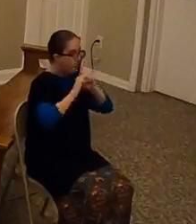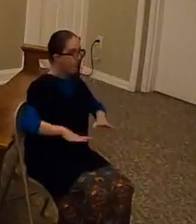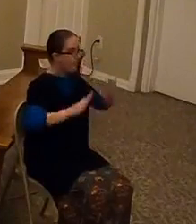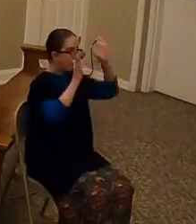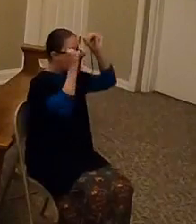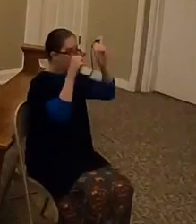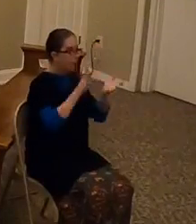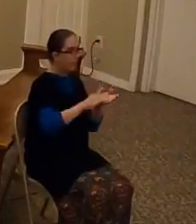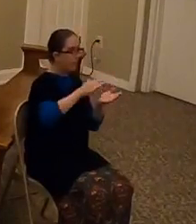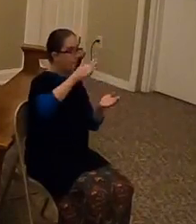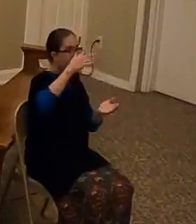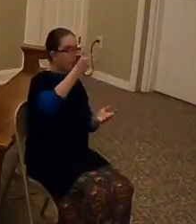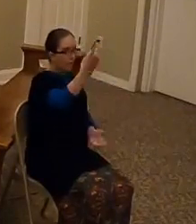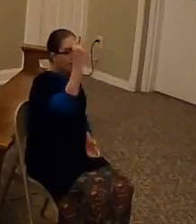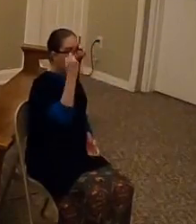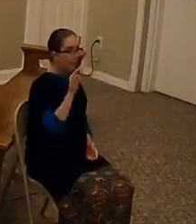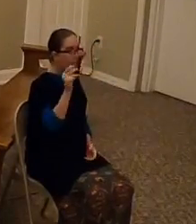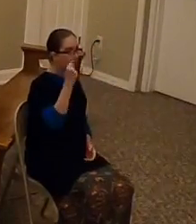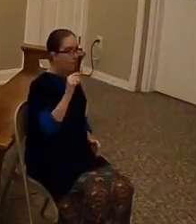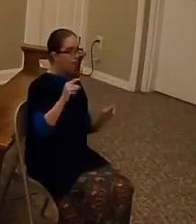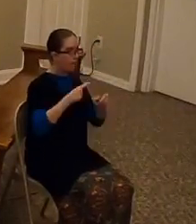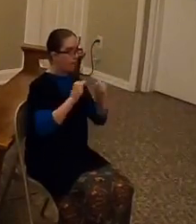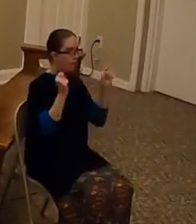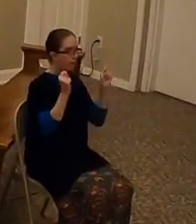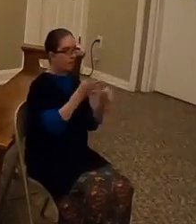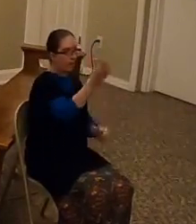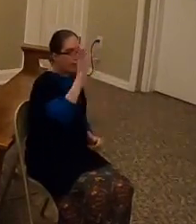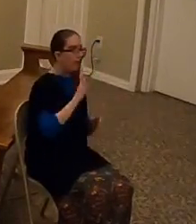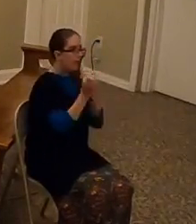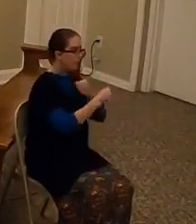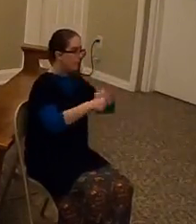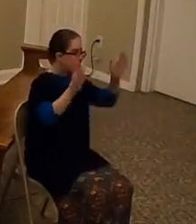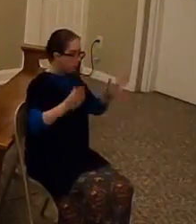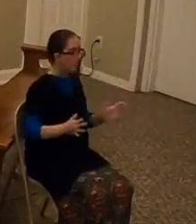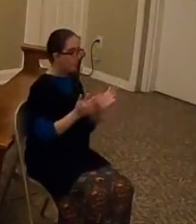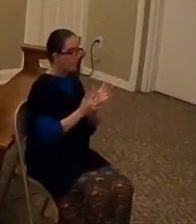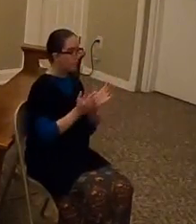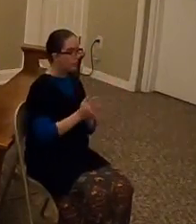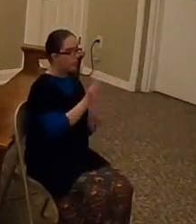hope and the glorious appearing of the great God and our Savior,